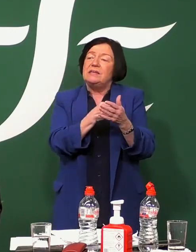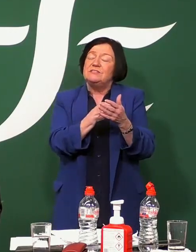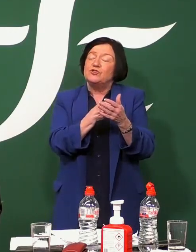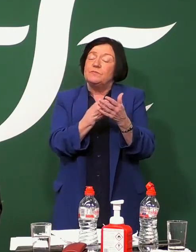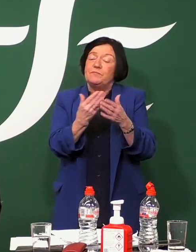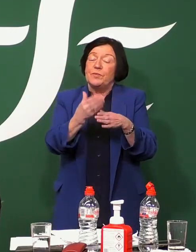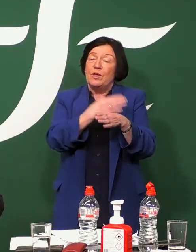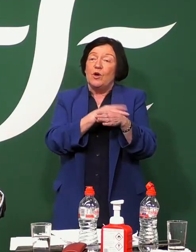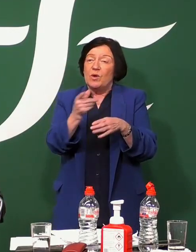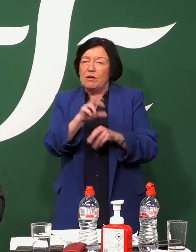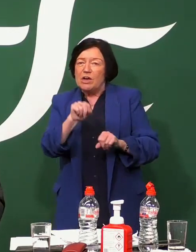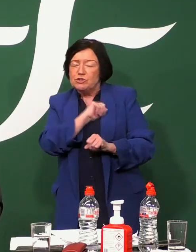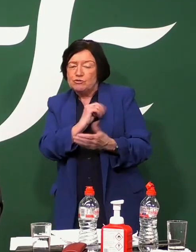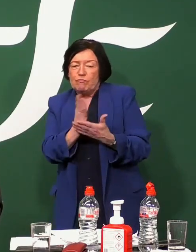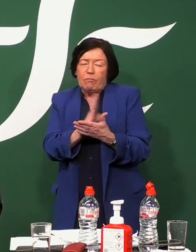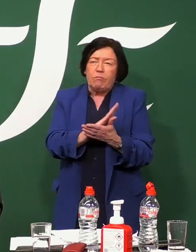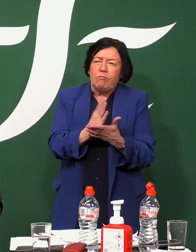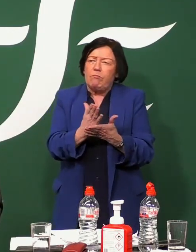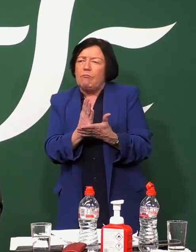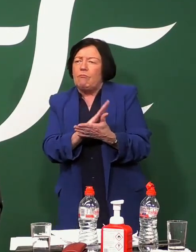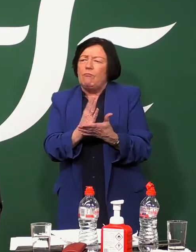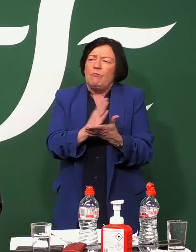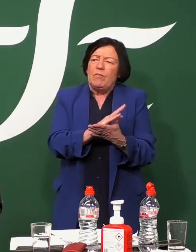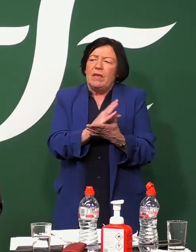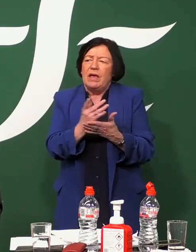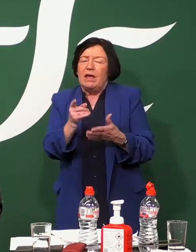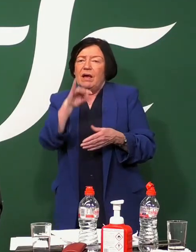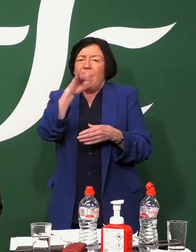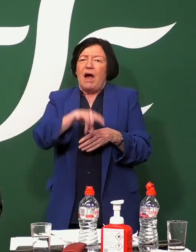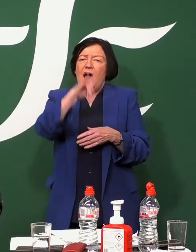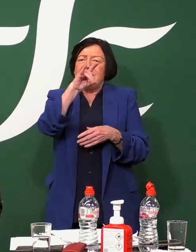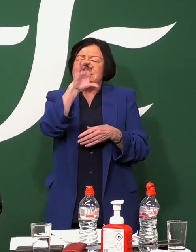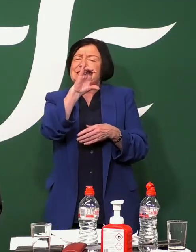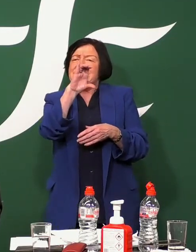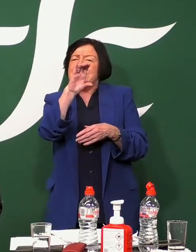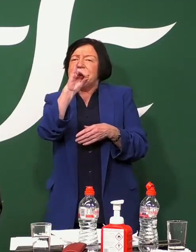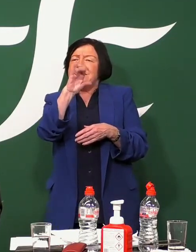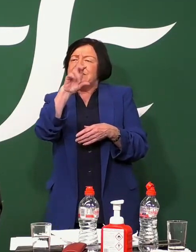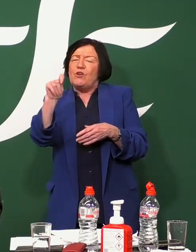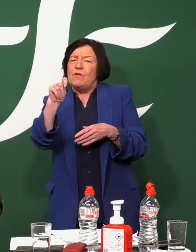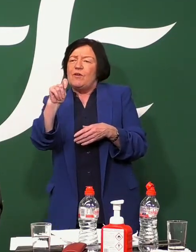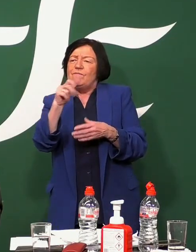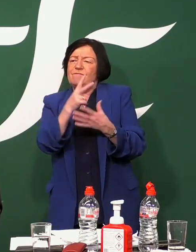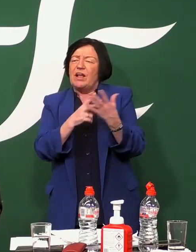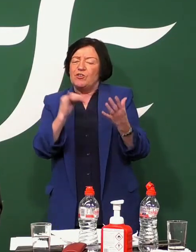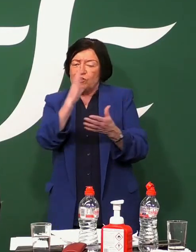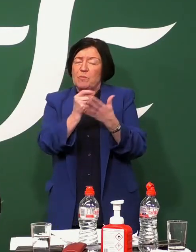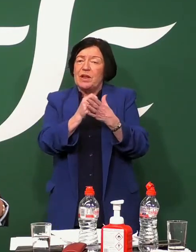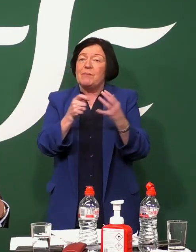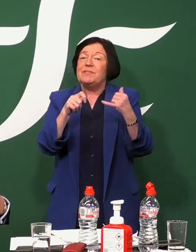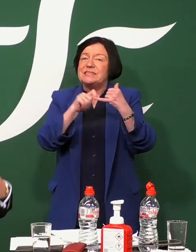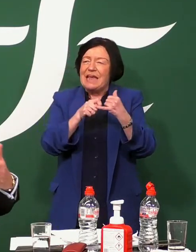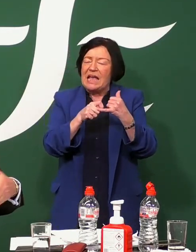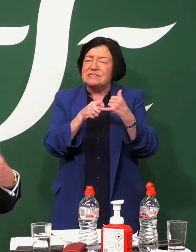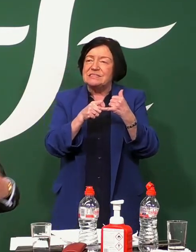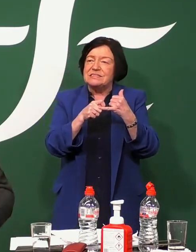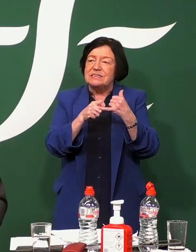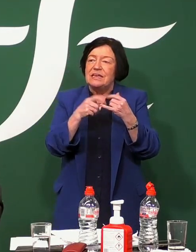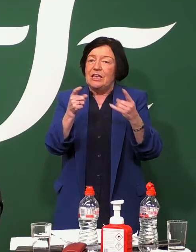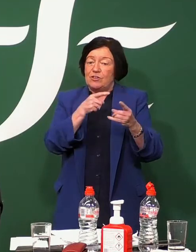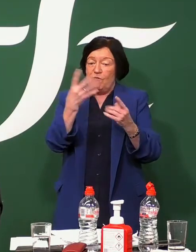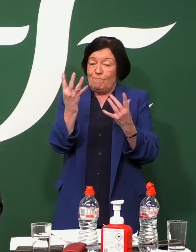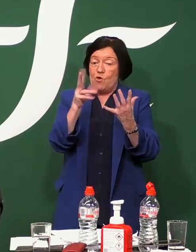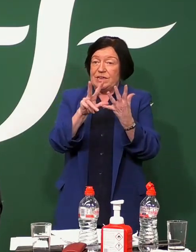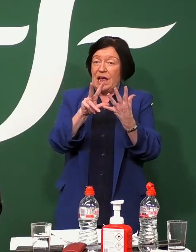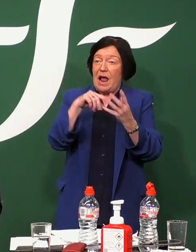that where there's doubt, where there's a high CT value, is that sometimes the test is done 48